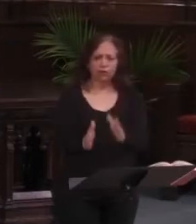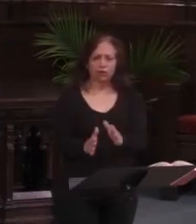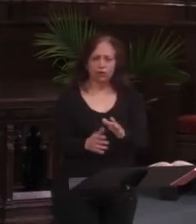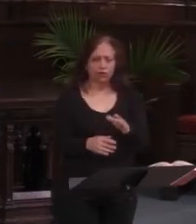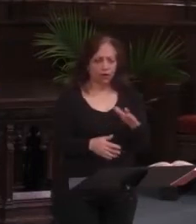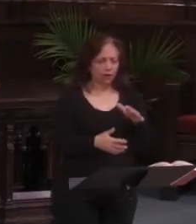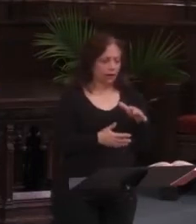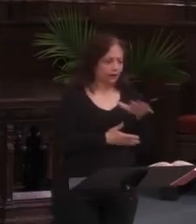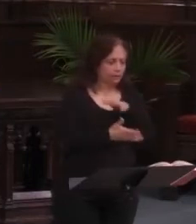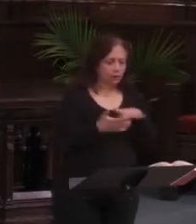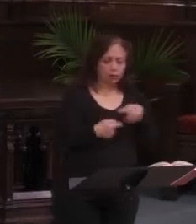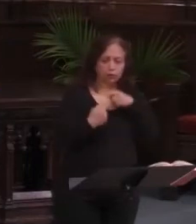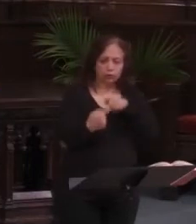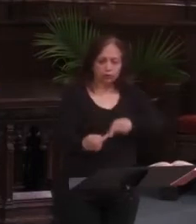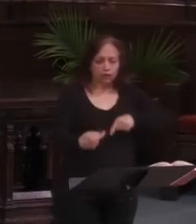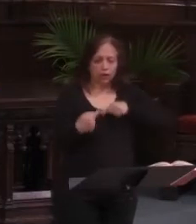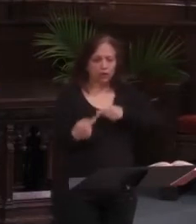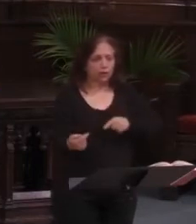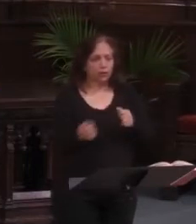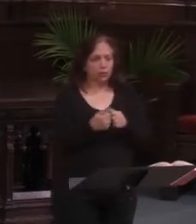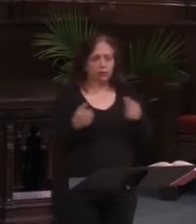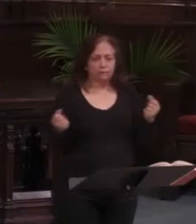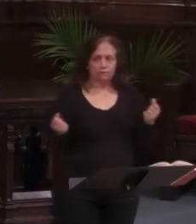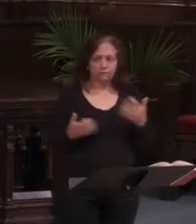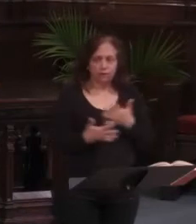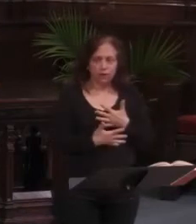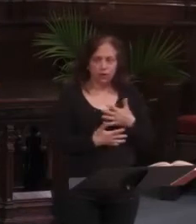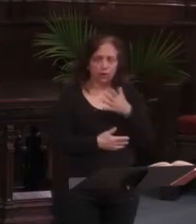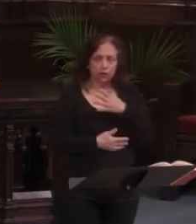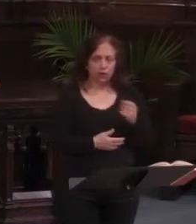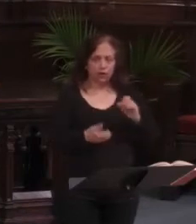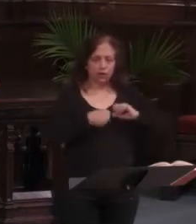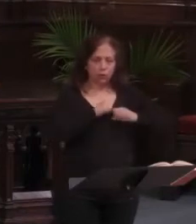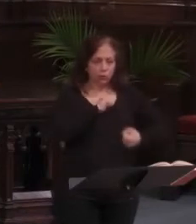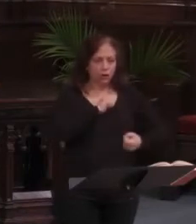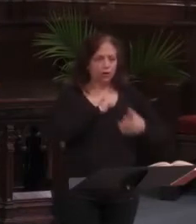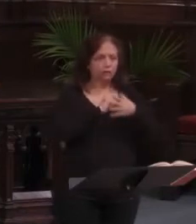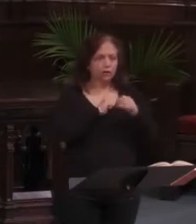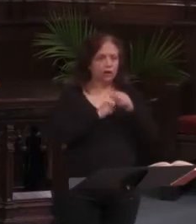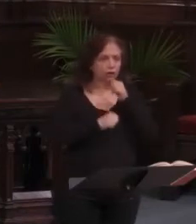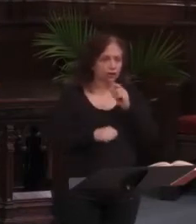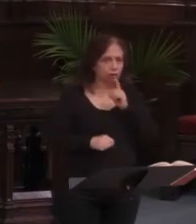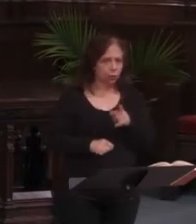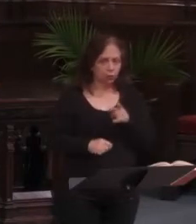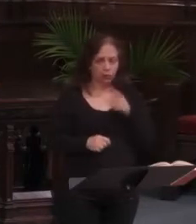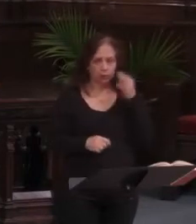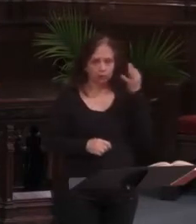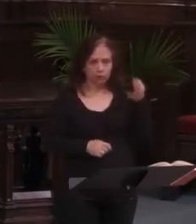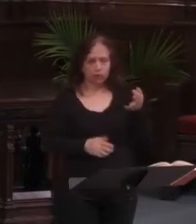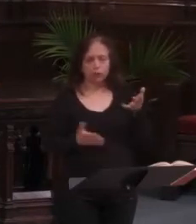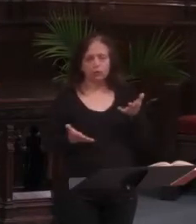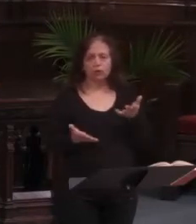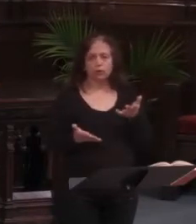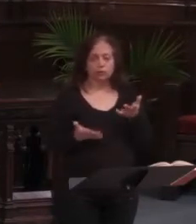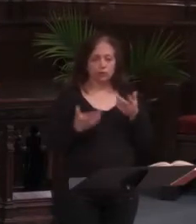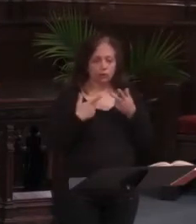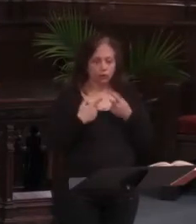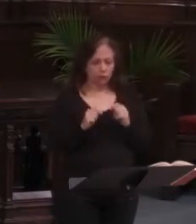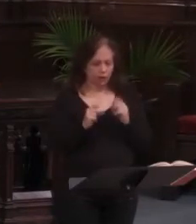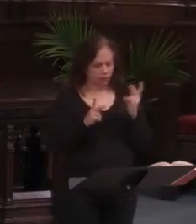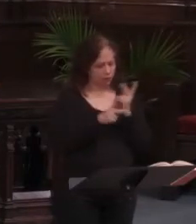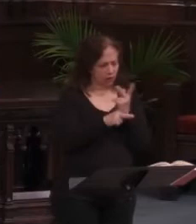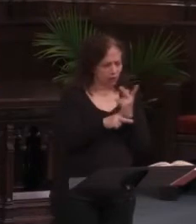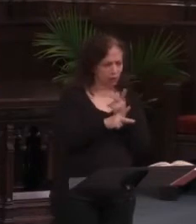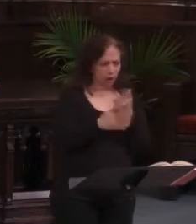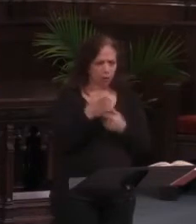help, struggling with fear and grief and uncertainty. We are trying to figure out